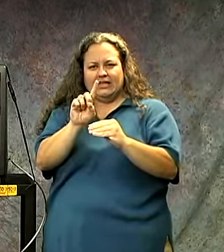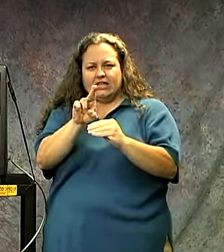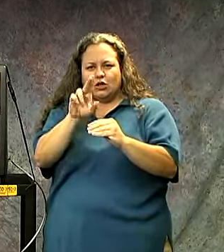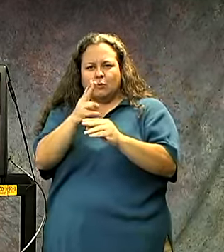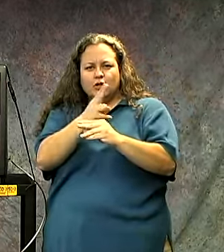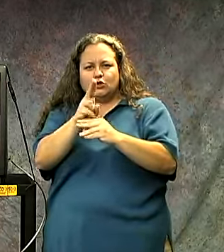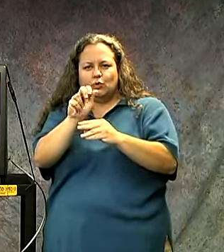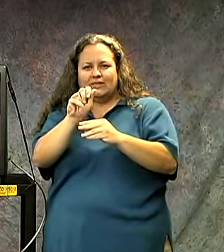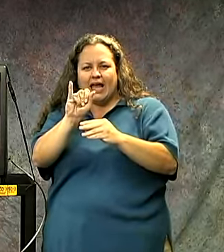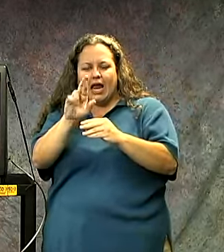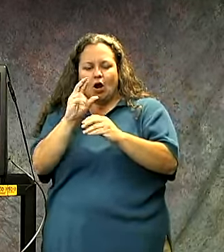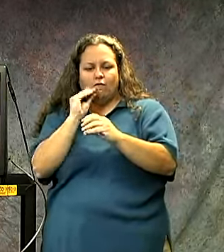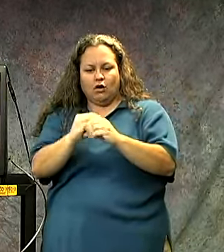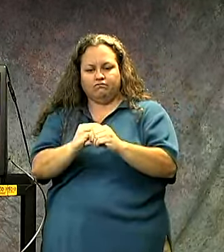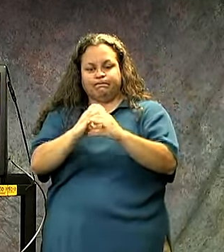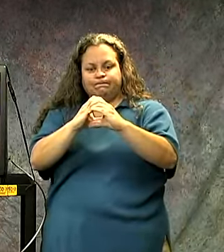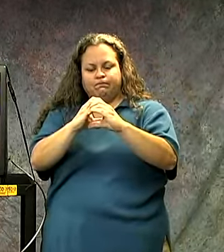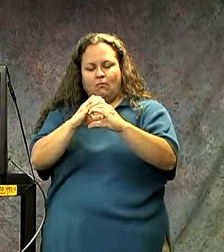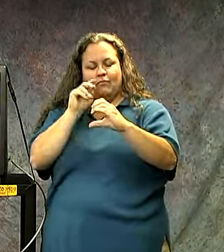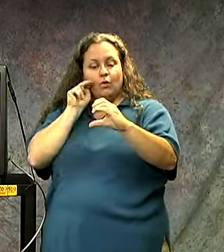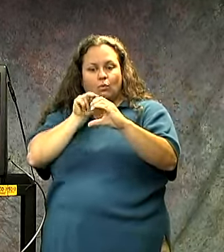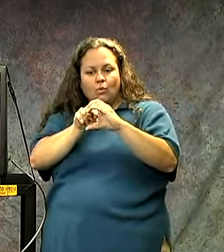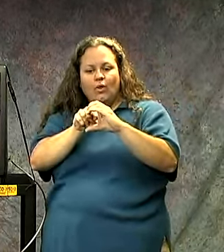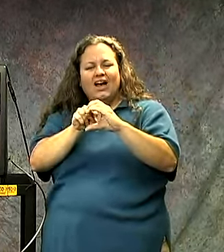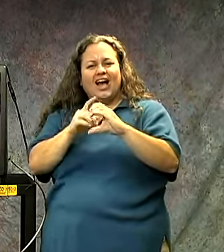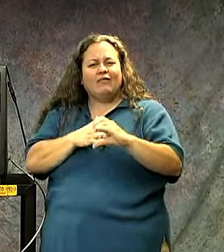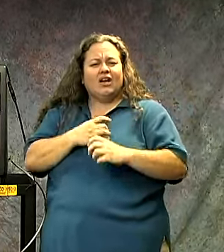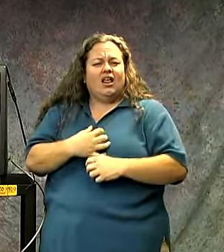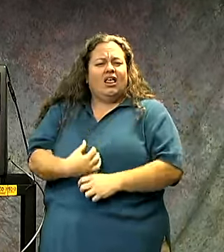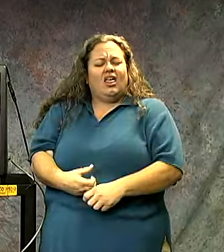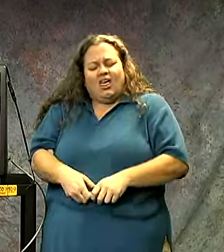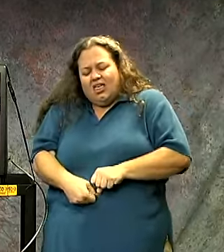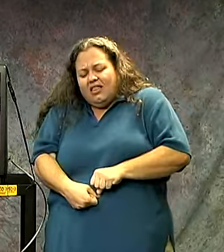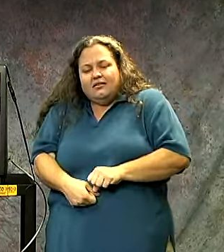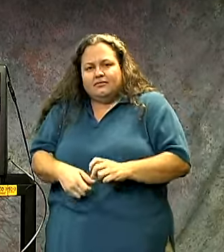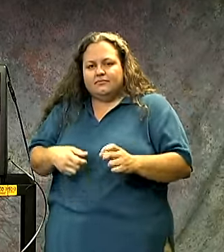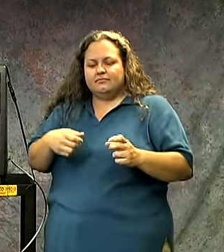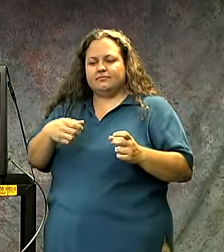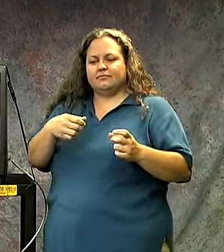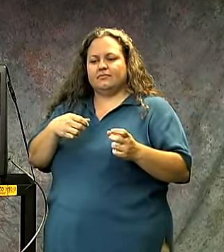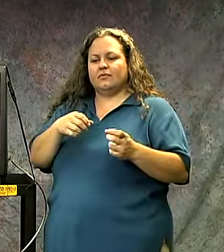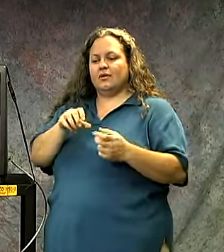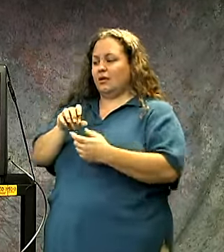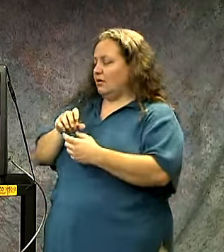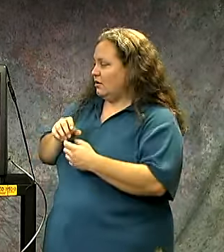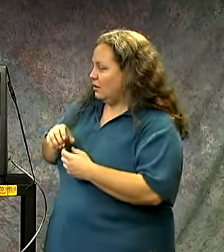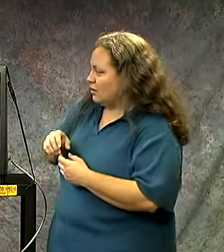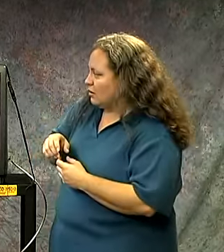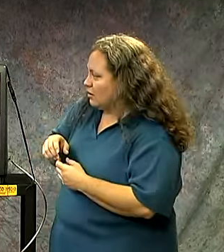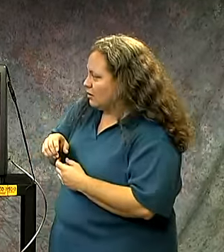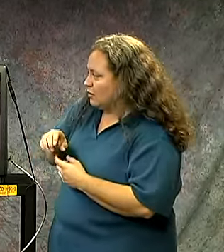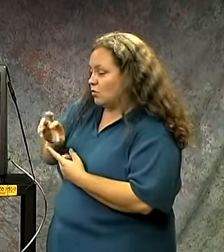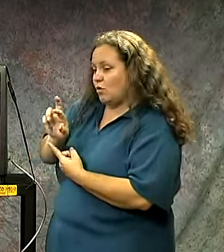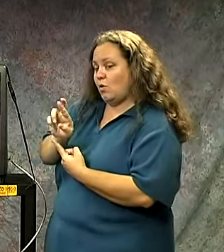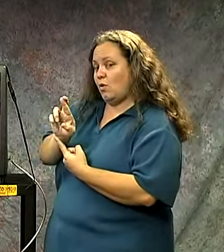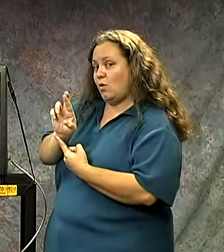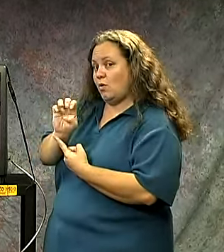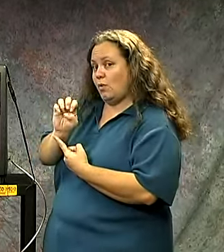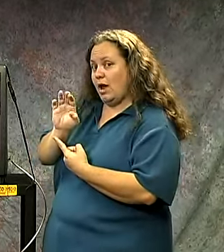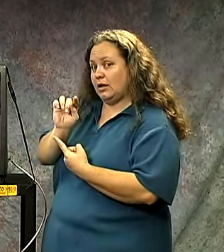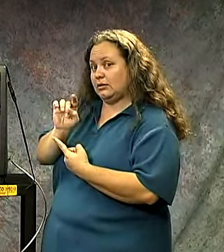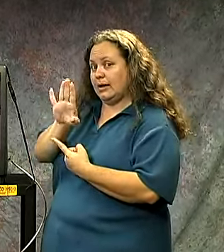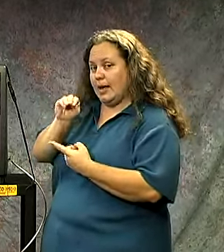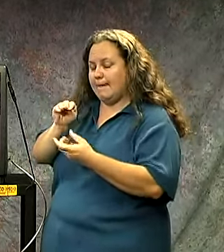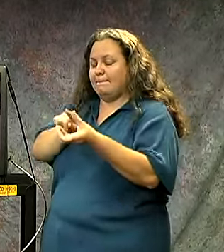expand the colon. He'll enter through the rectum And as he's going through the colon, he's making